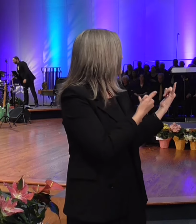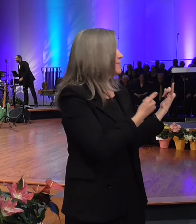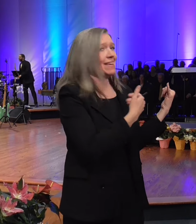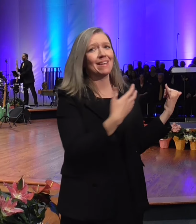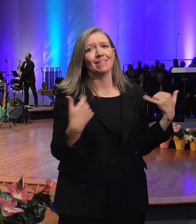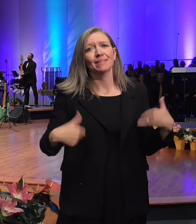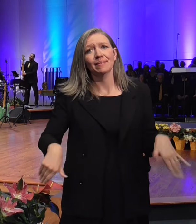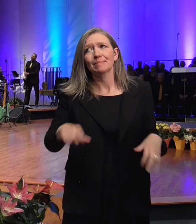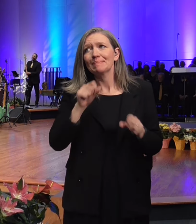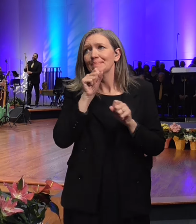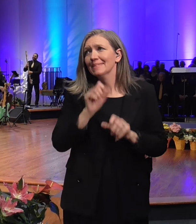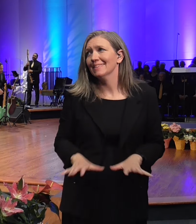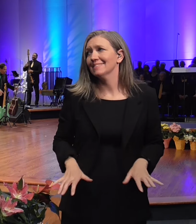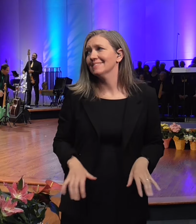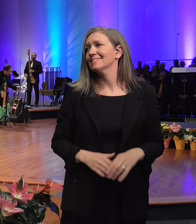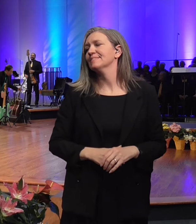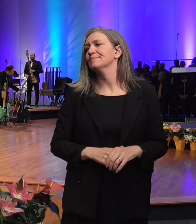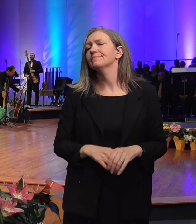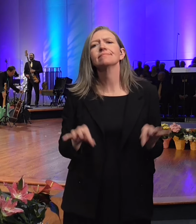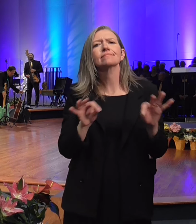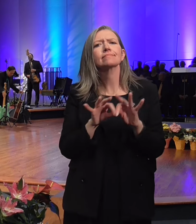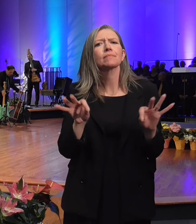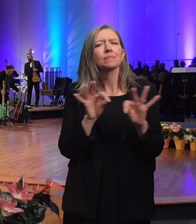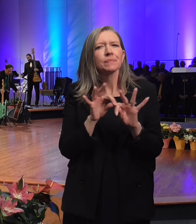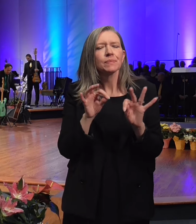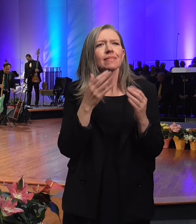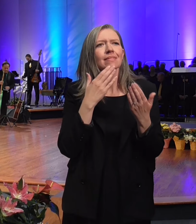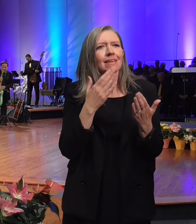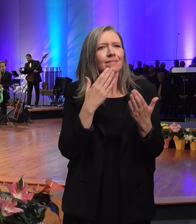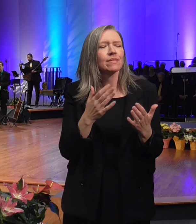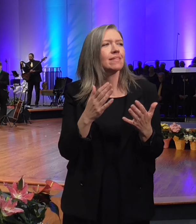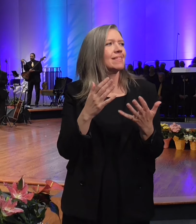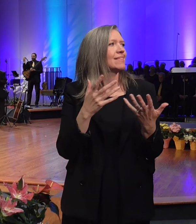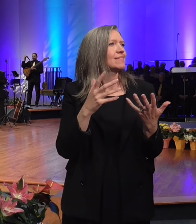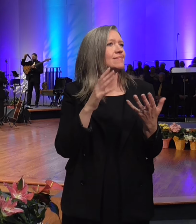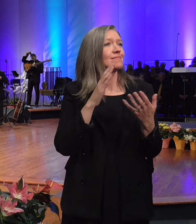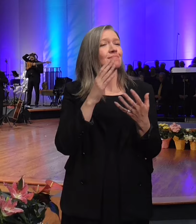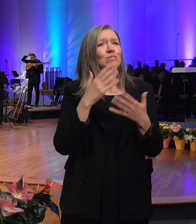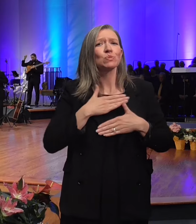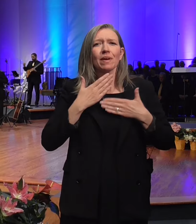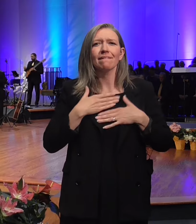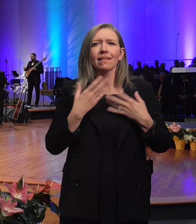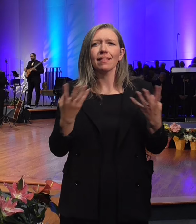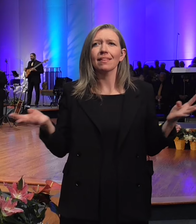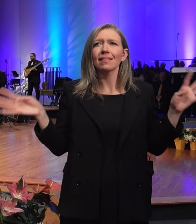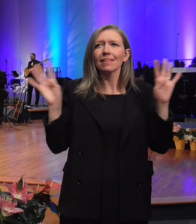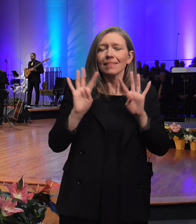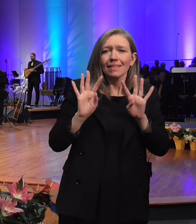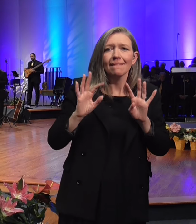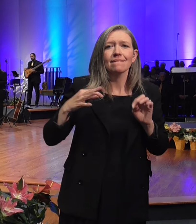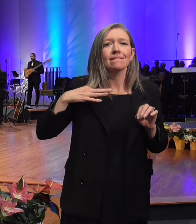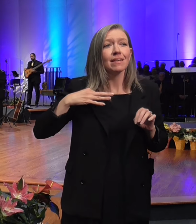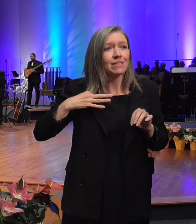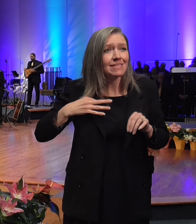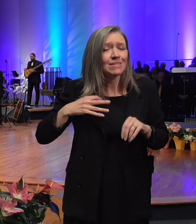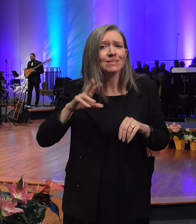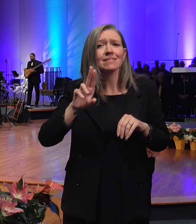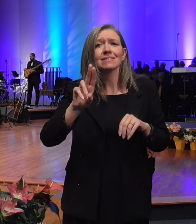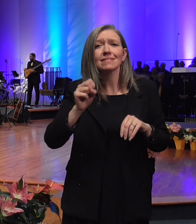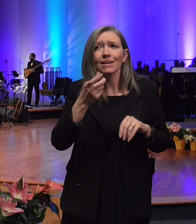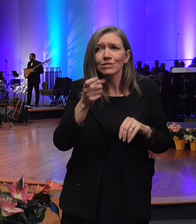We also want to thank the joyful encircling we experience of all sorts of volunteers,